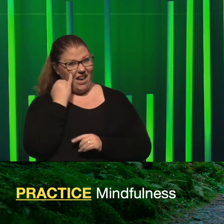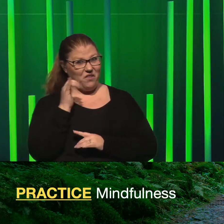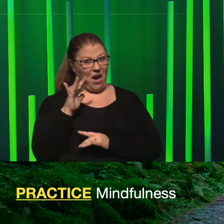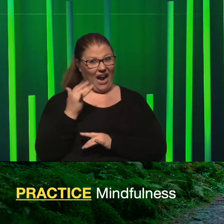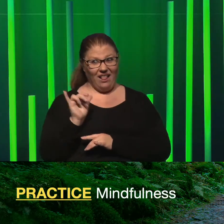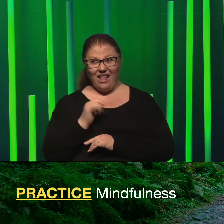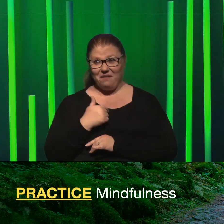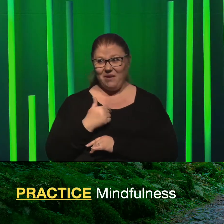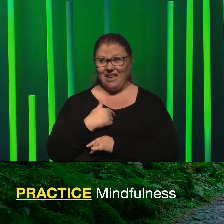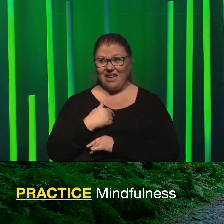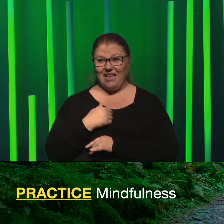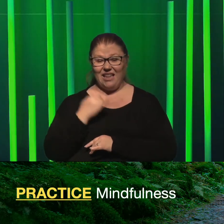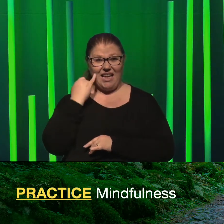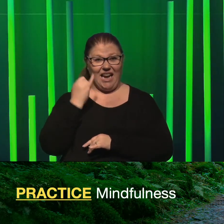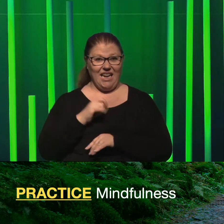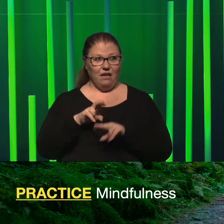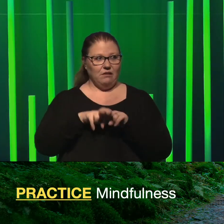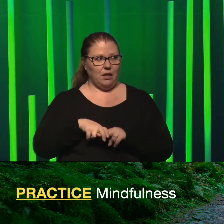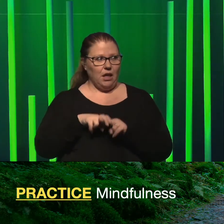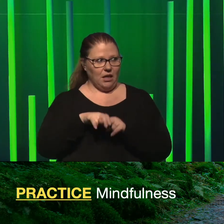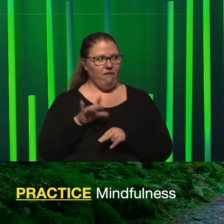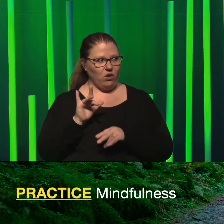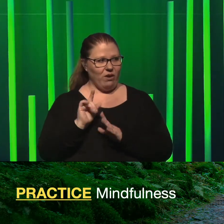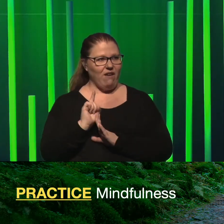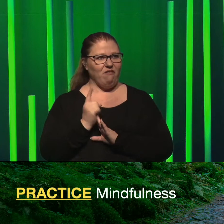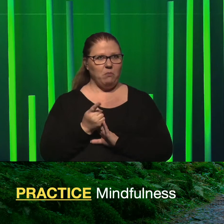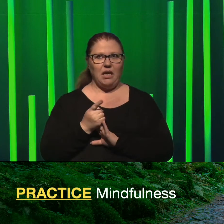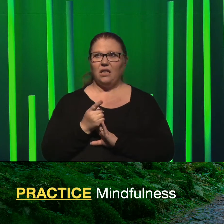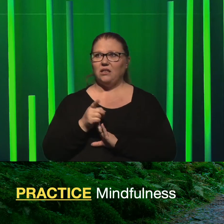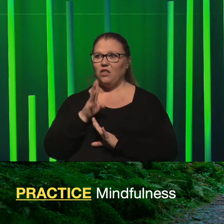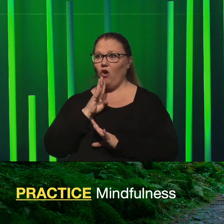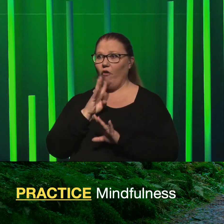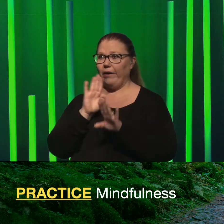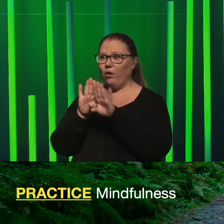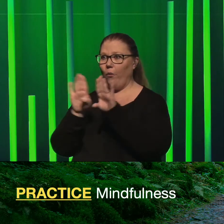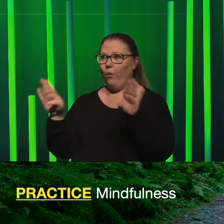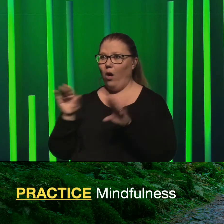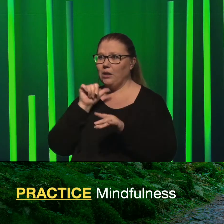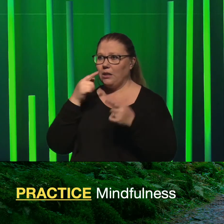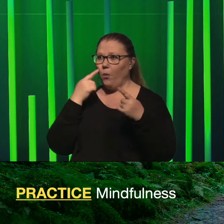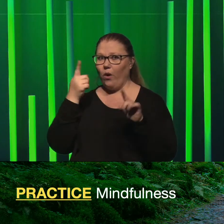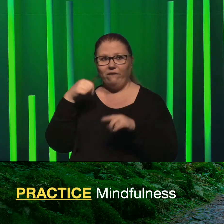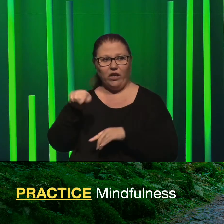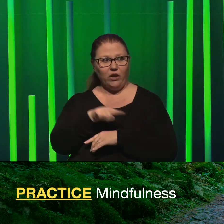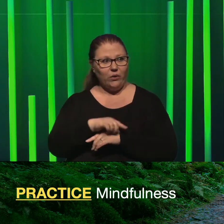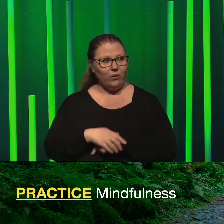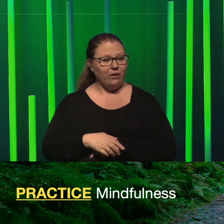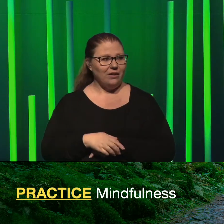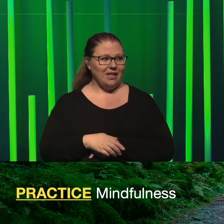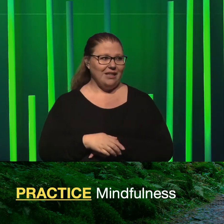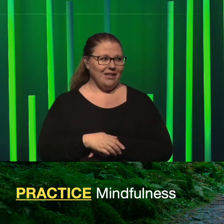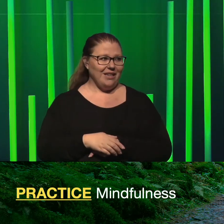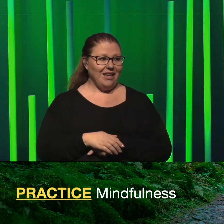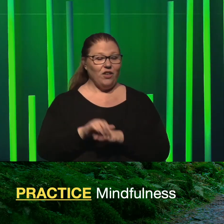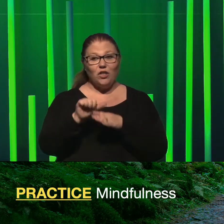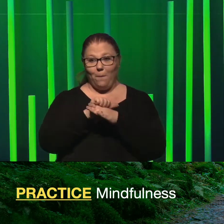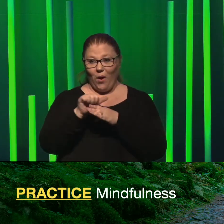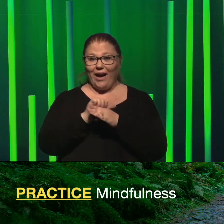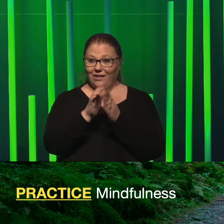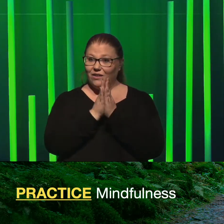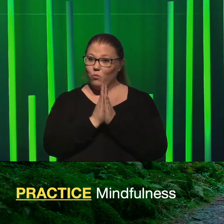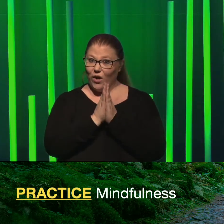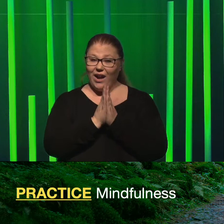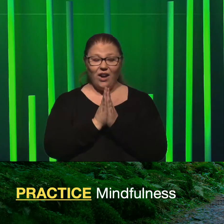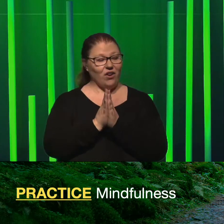like me and the idea of sitting down for 25 minutes and talking to the wall doesn't quite work for you, right? There is a practice of